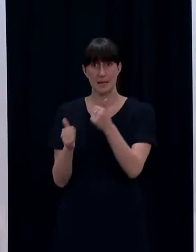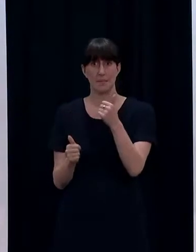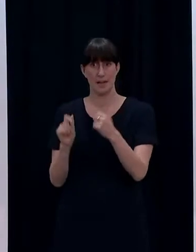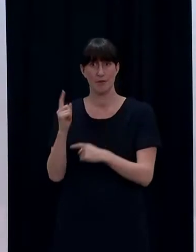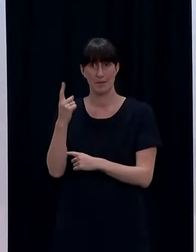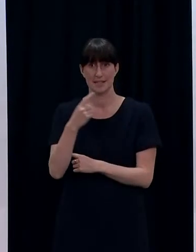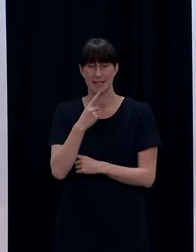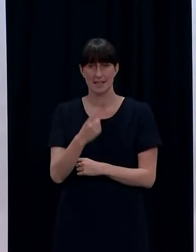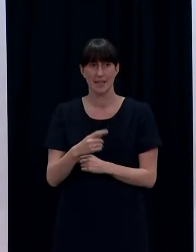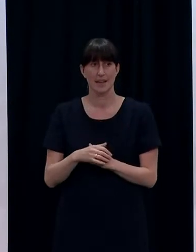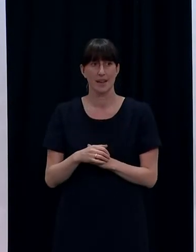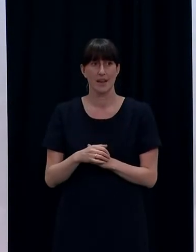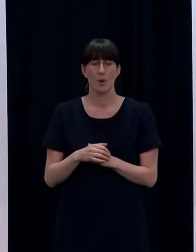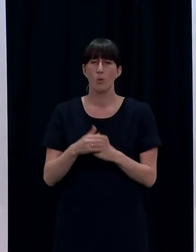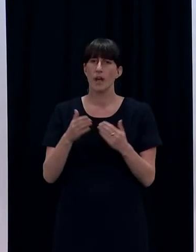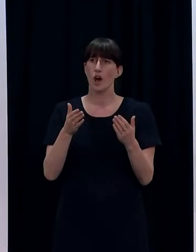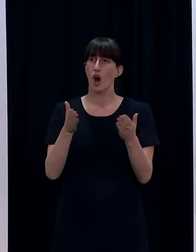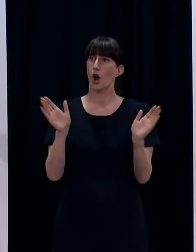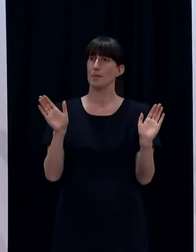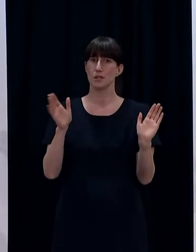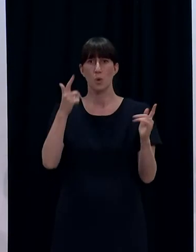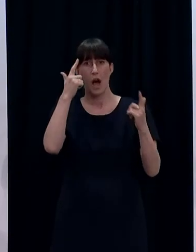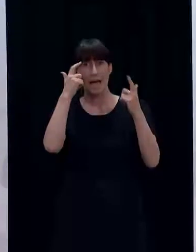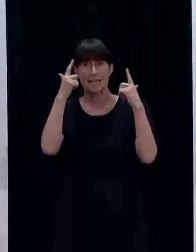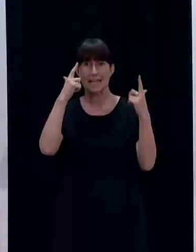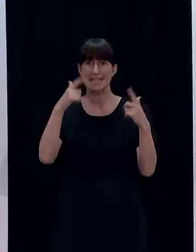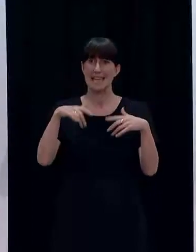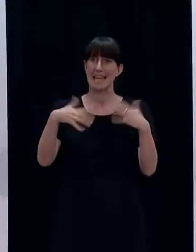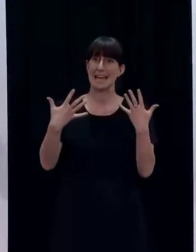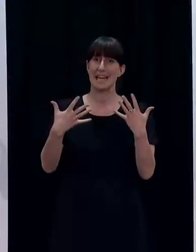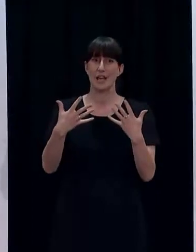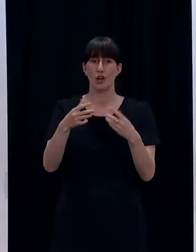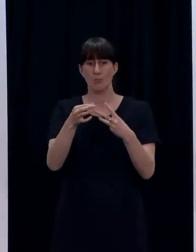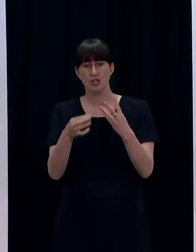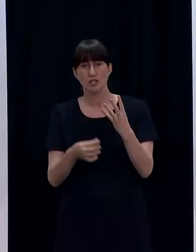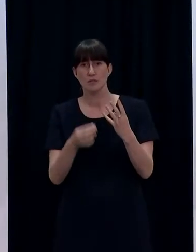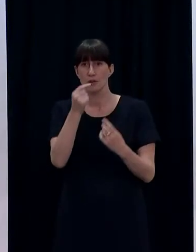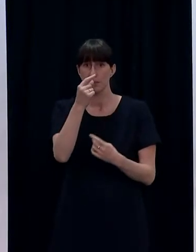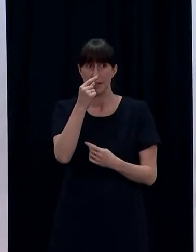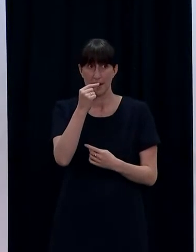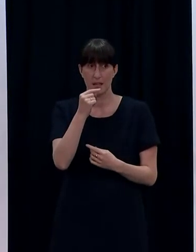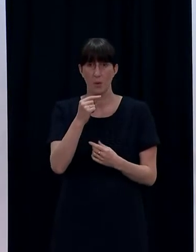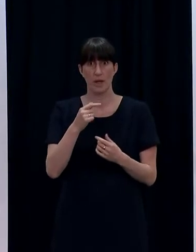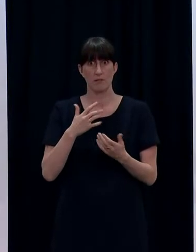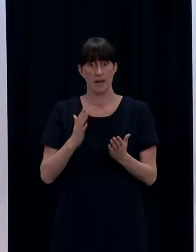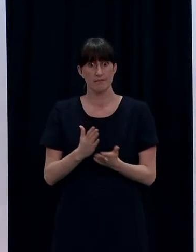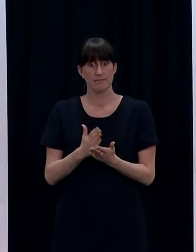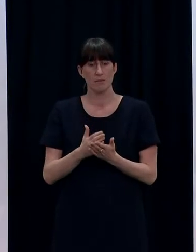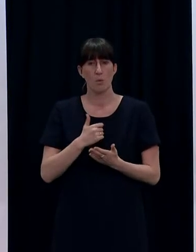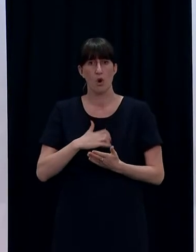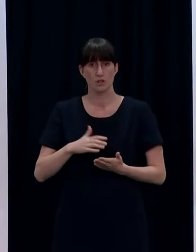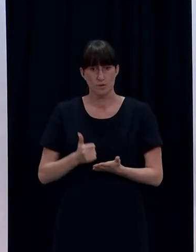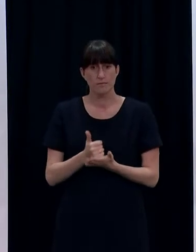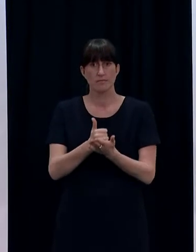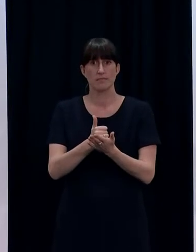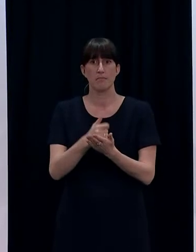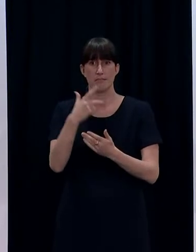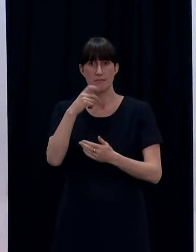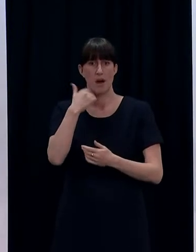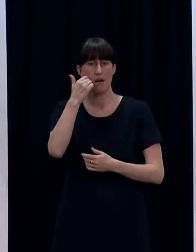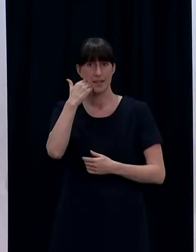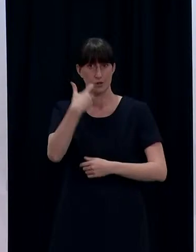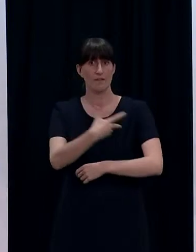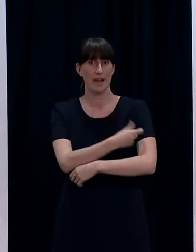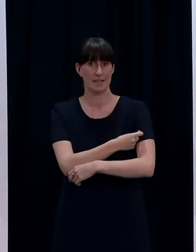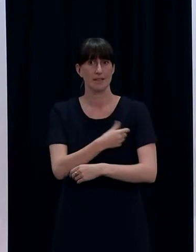to all ideas and possibilities because it's really important that we get our Māori rates up. And also Yes, testing border